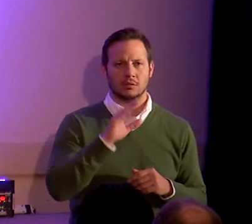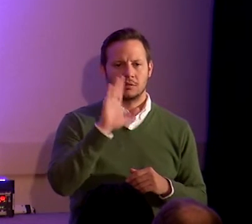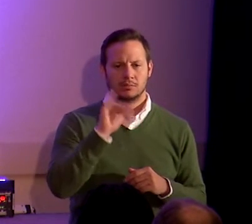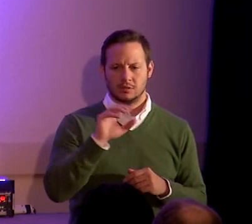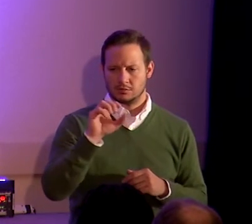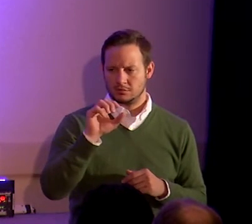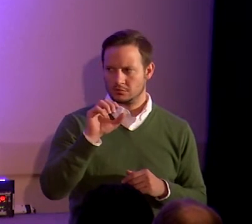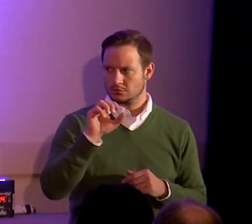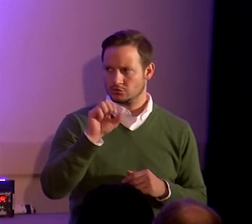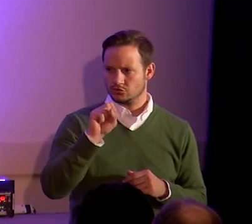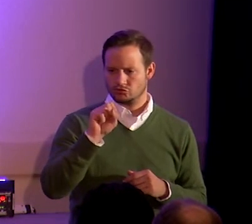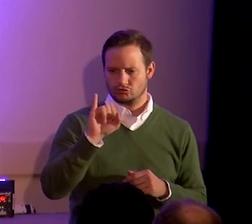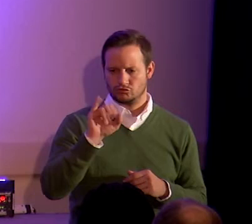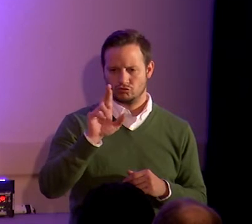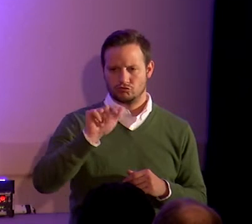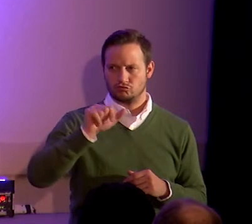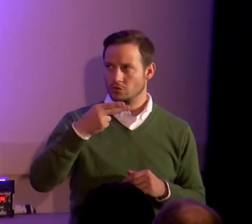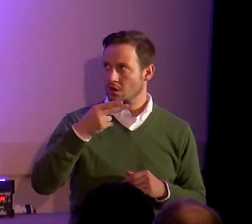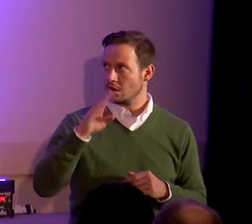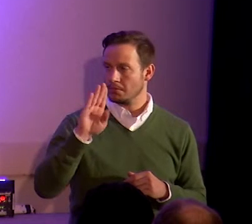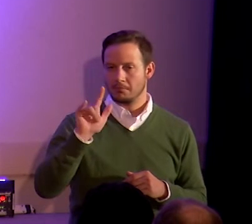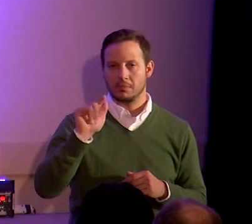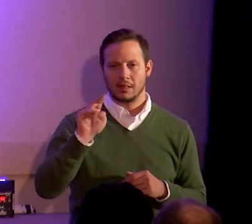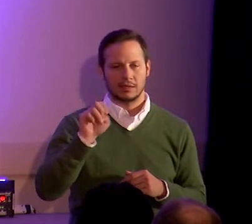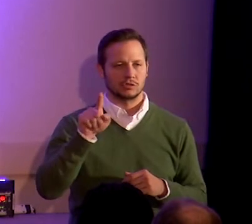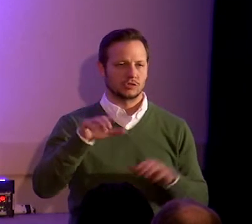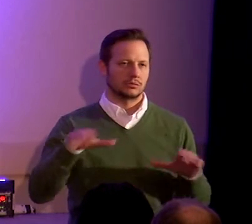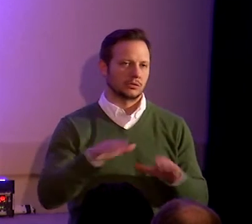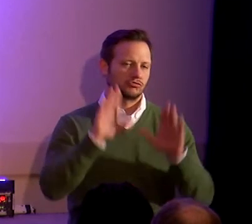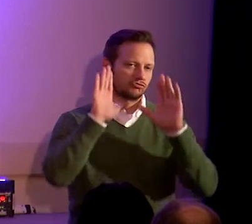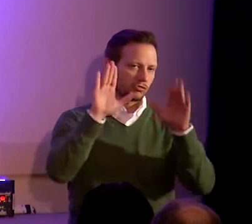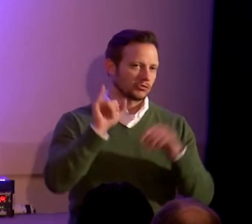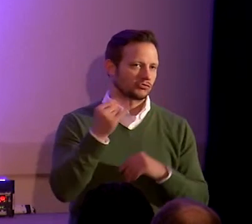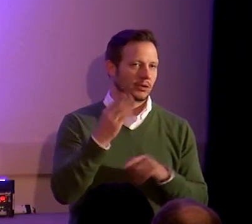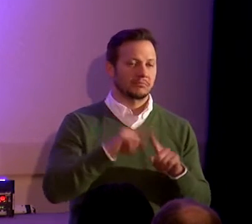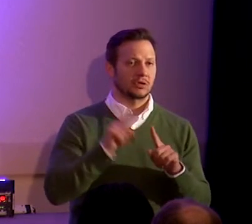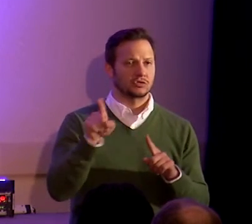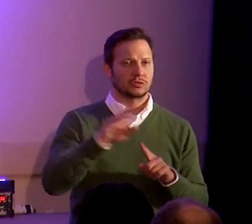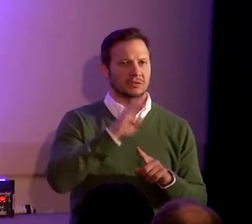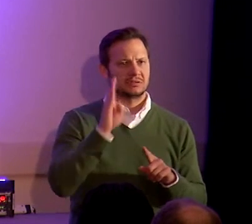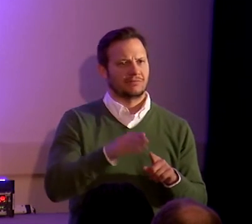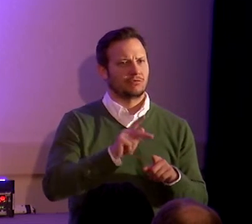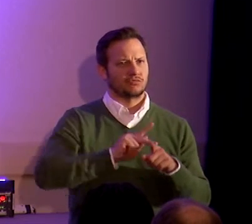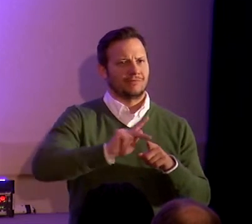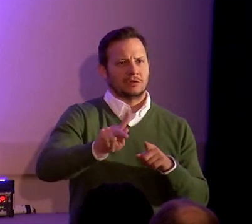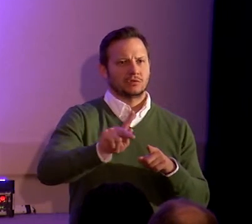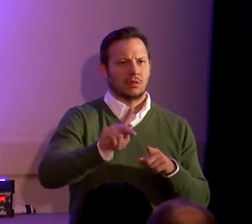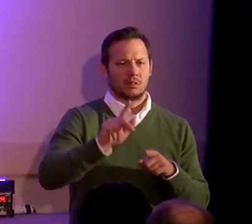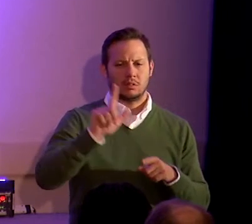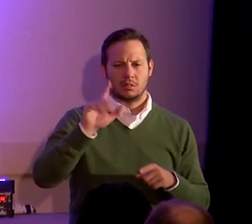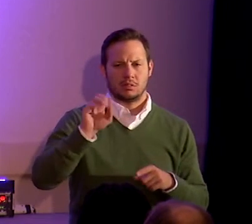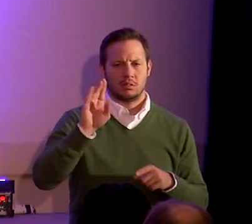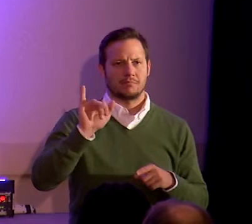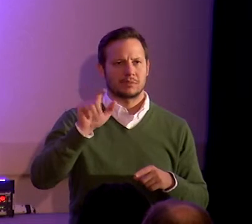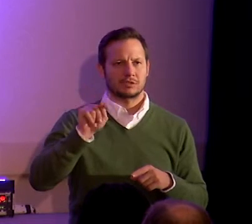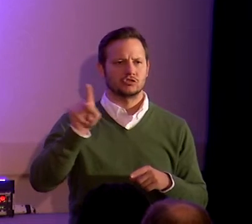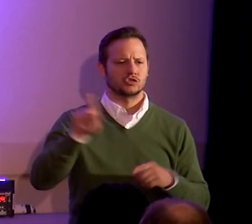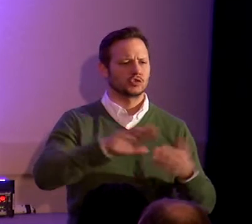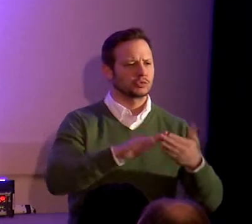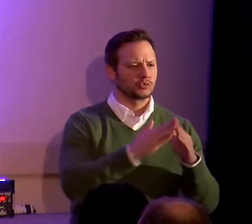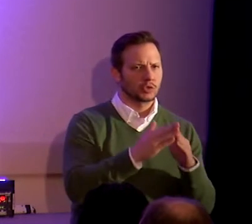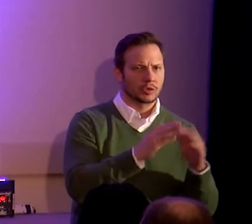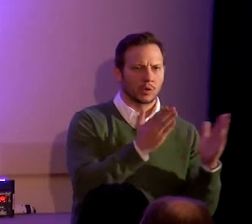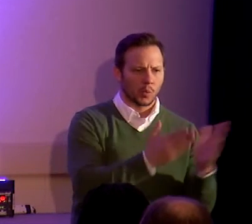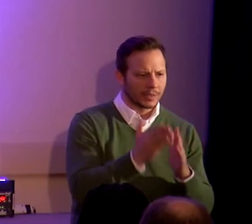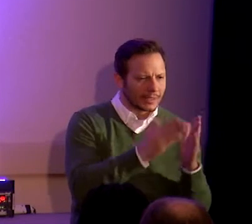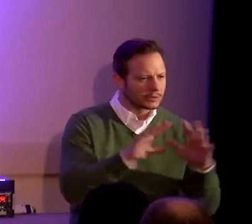Blaine. Right? She did a great job for the organization, but had never been a professional lobbyist. She was a community organizer, someone who